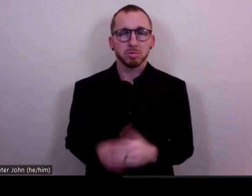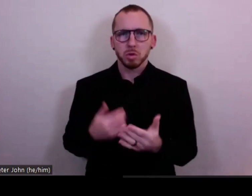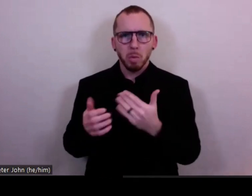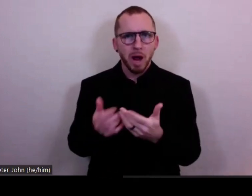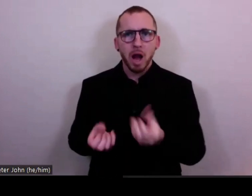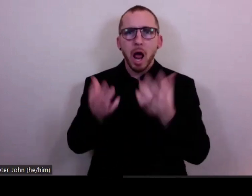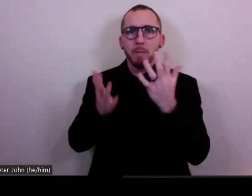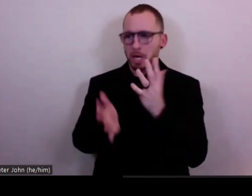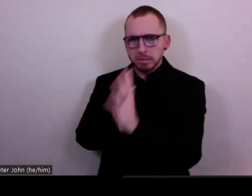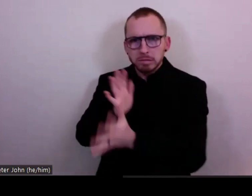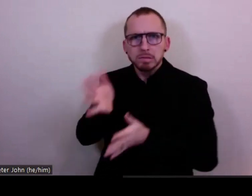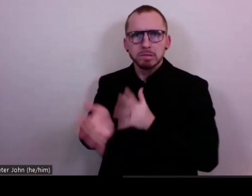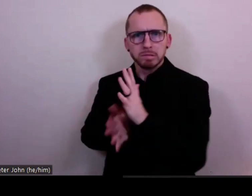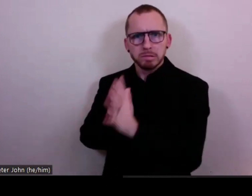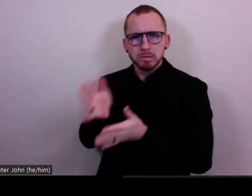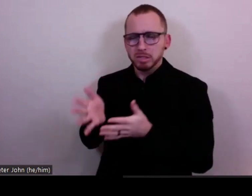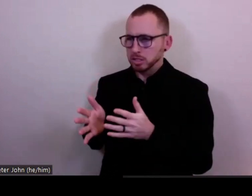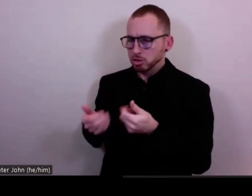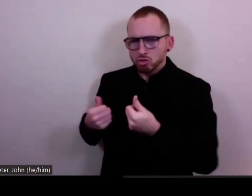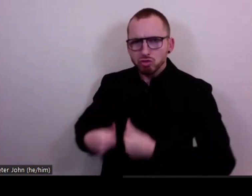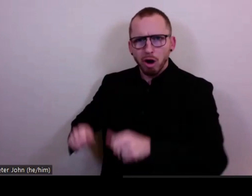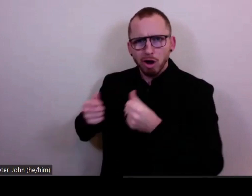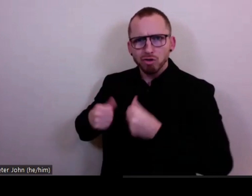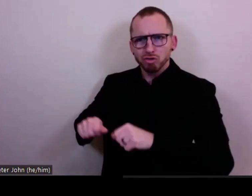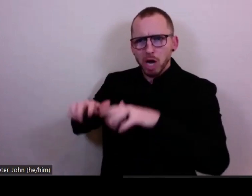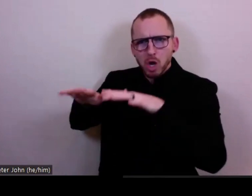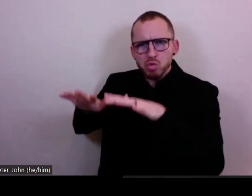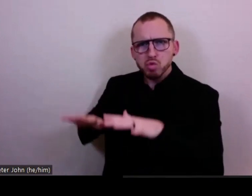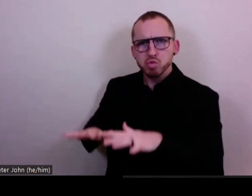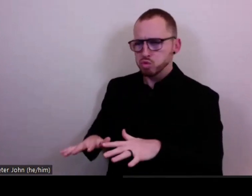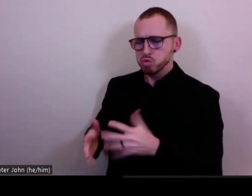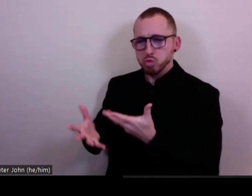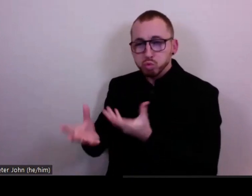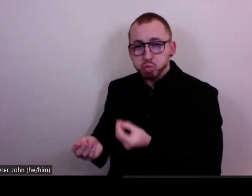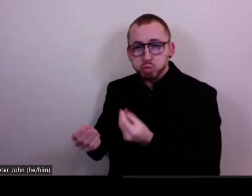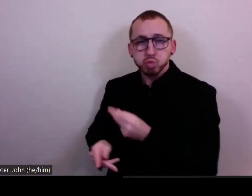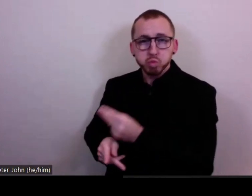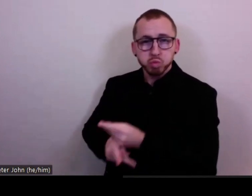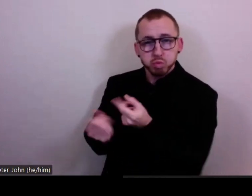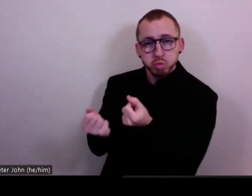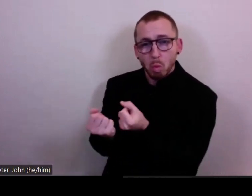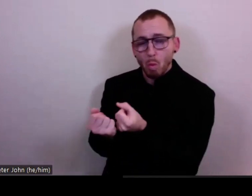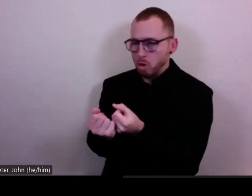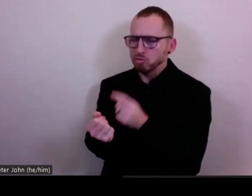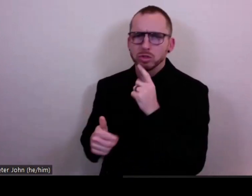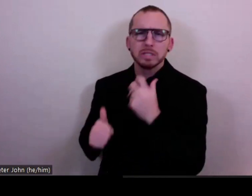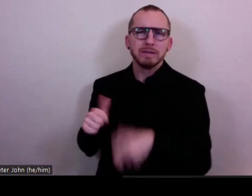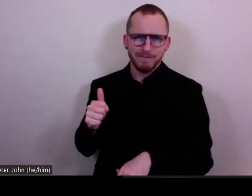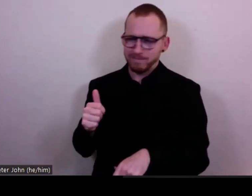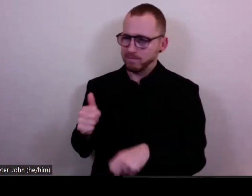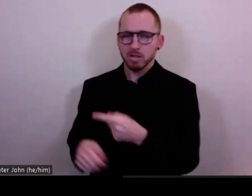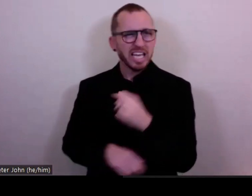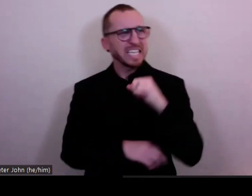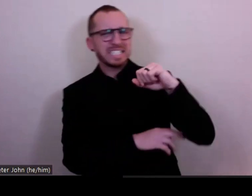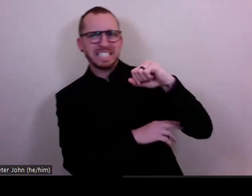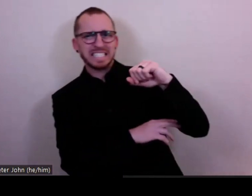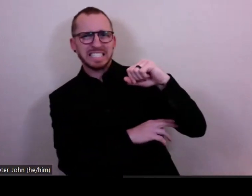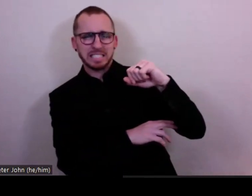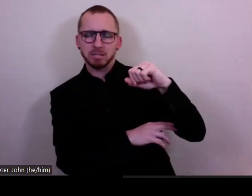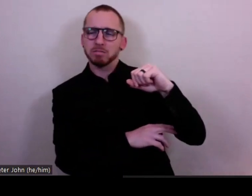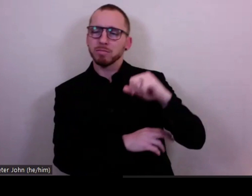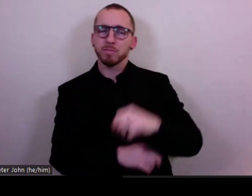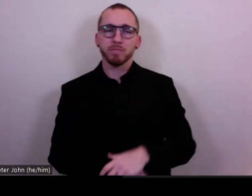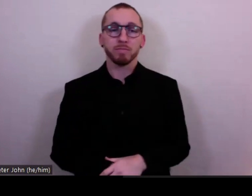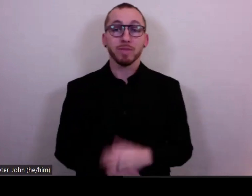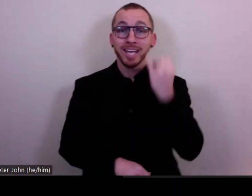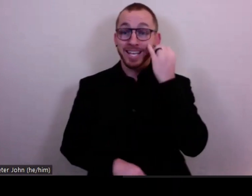matter how much you try to console. It is very difficult to do. Resistant to touch.